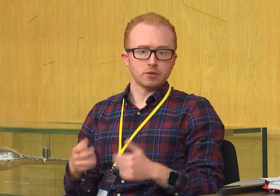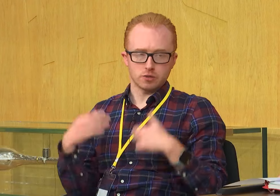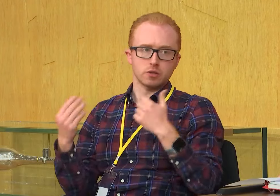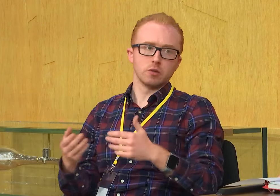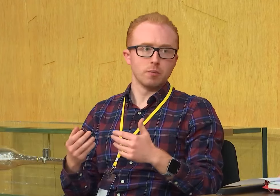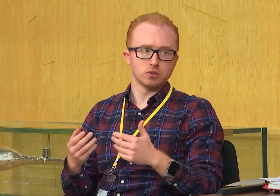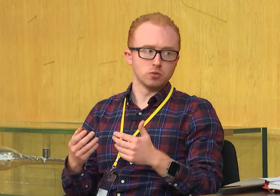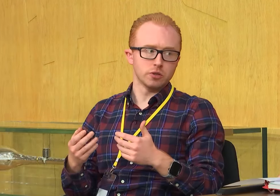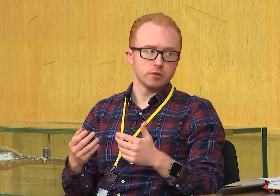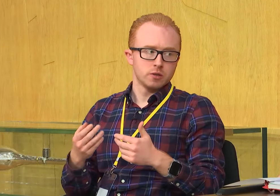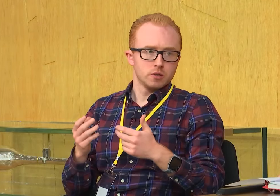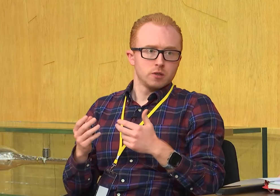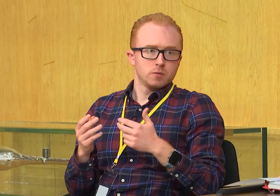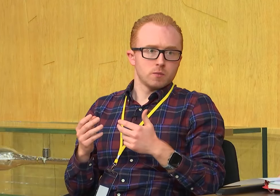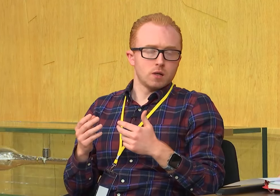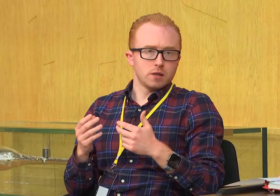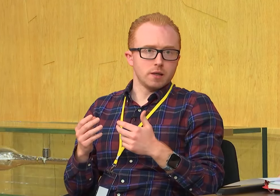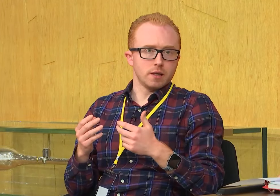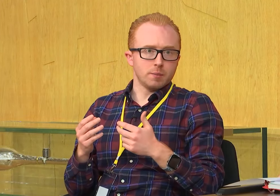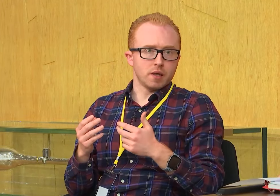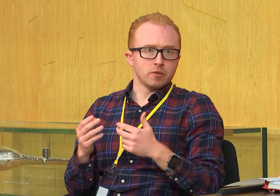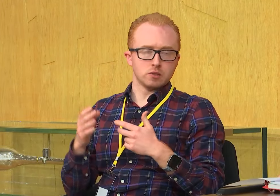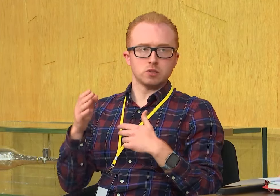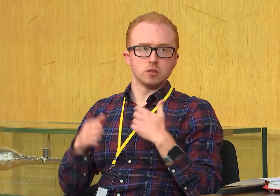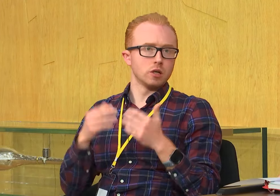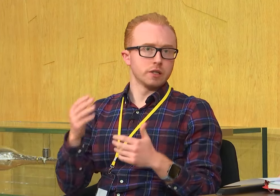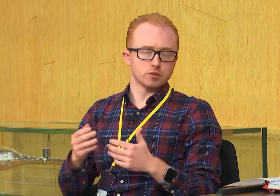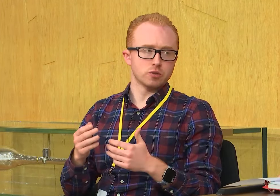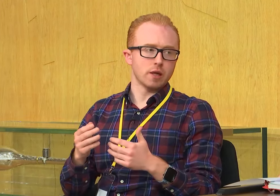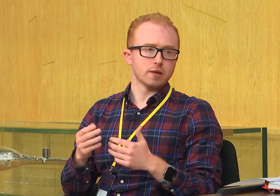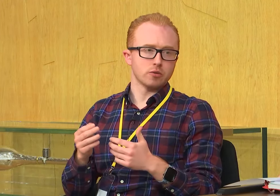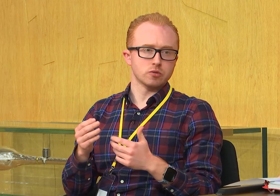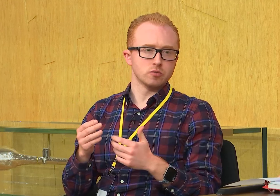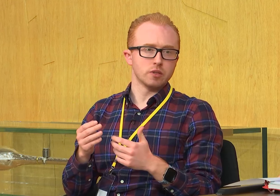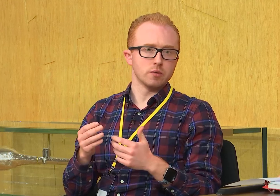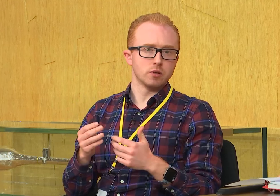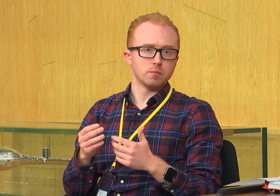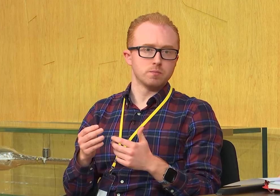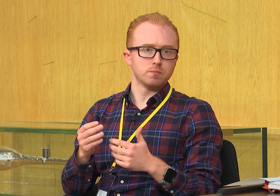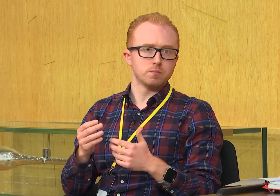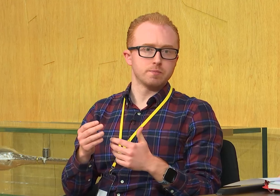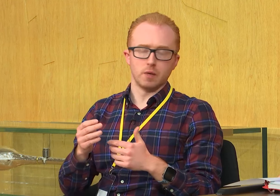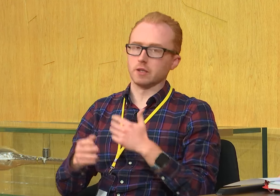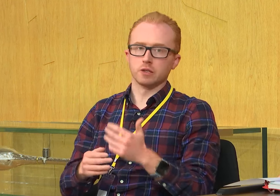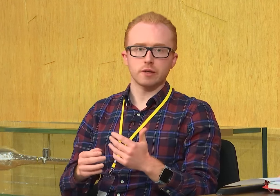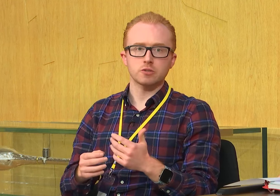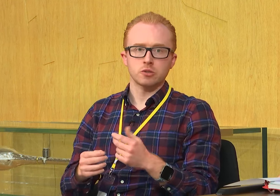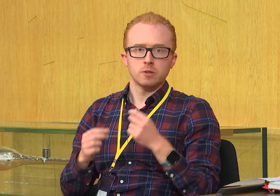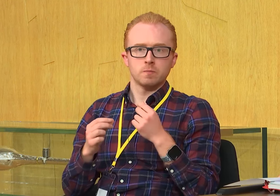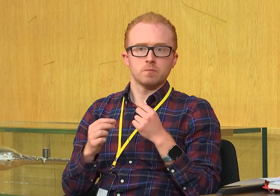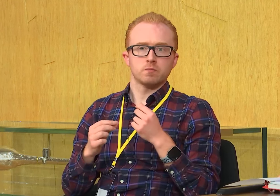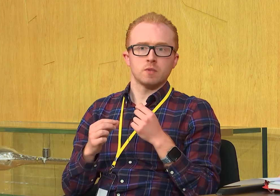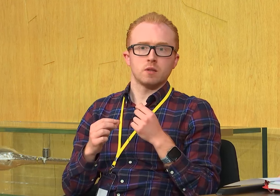their diagnosis till they were much older, it meant that a lot of the issues they encountered when they were a younger